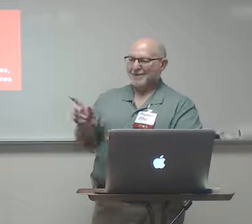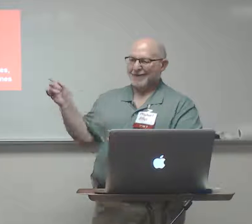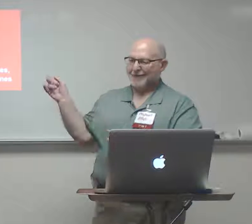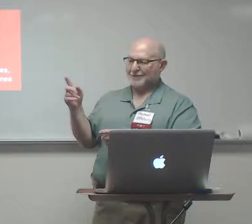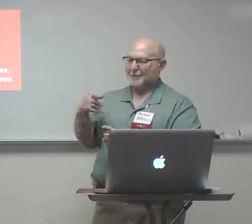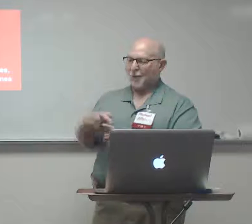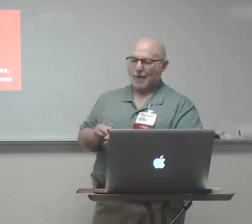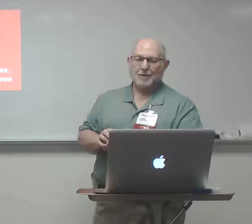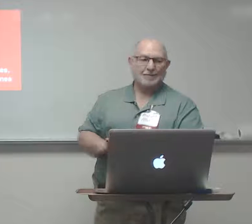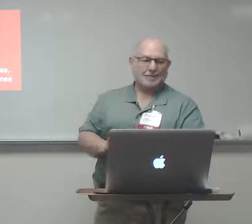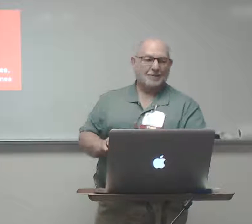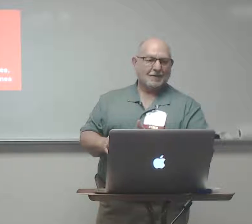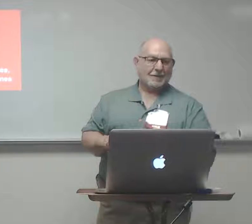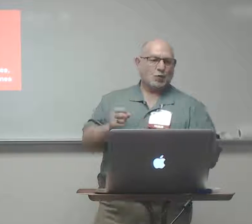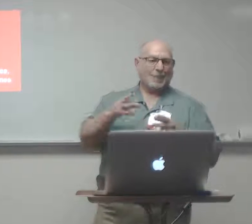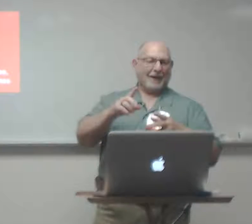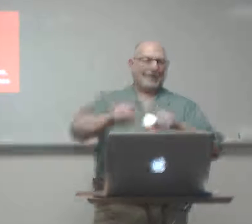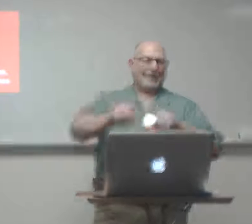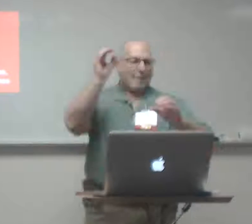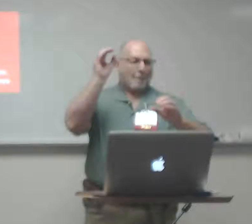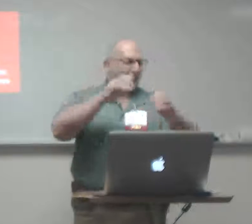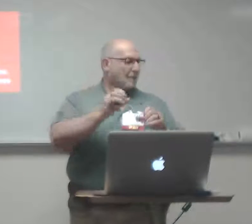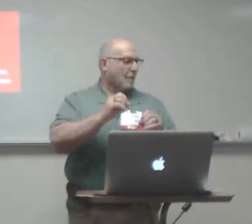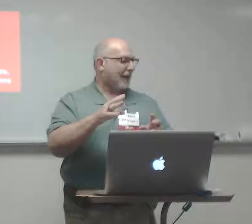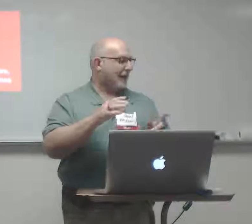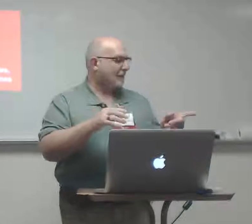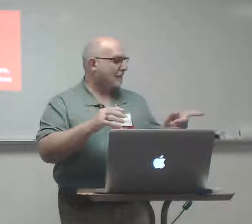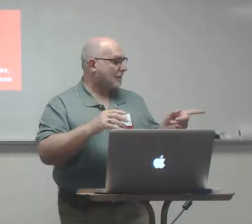That's the problem. Too many different opinions, too many.